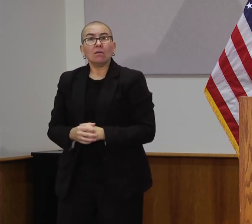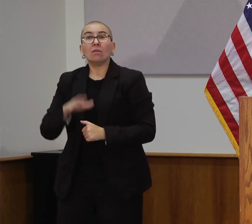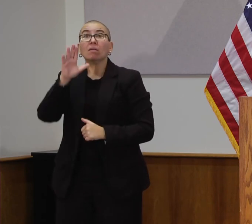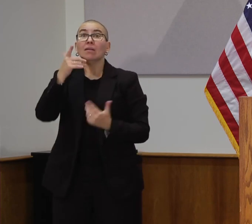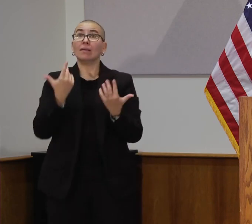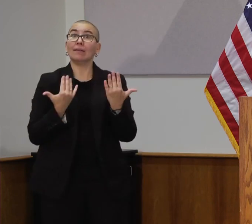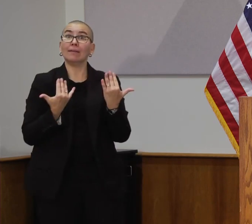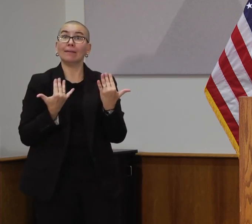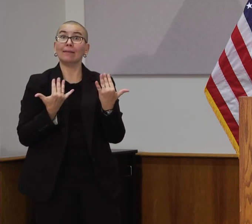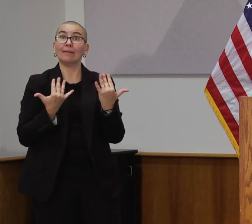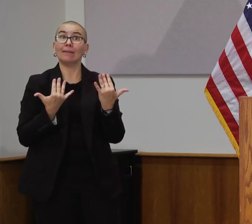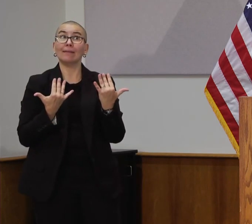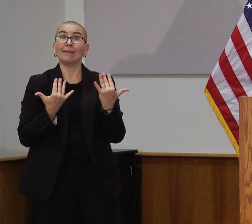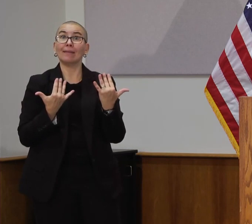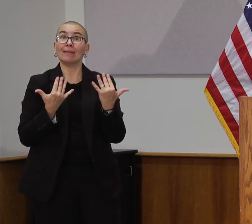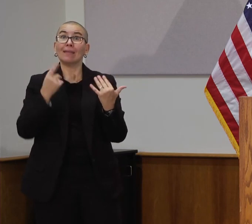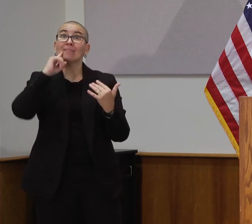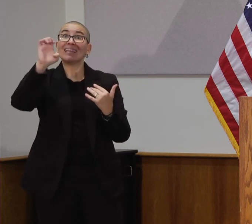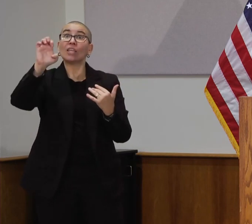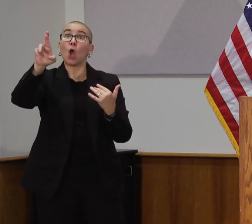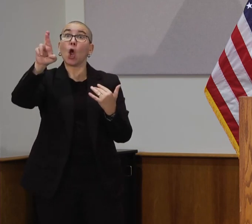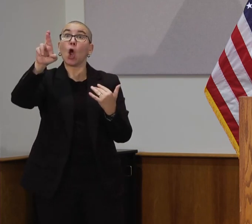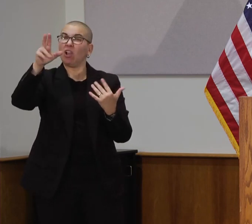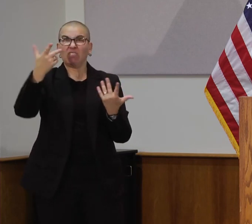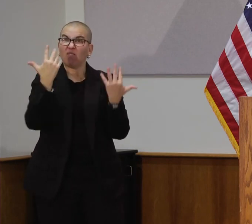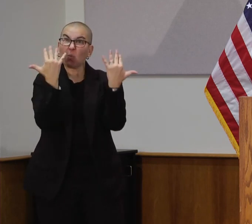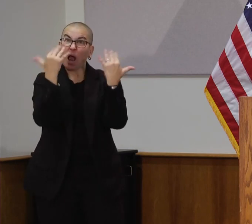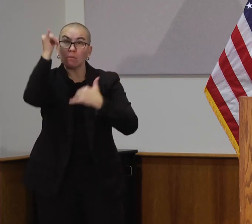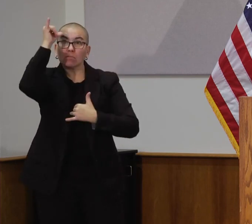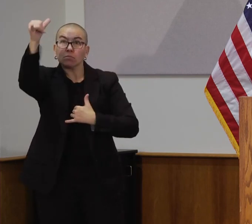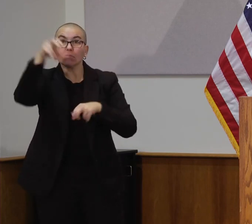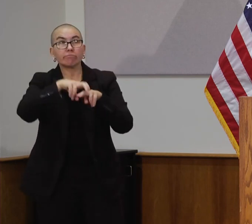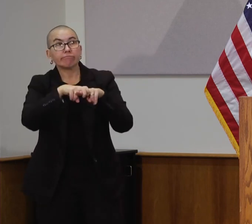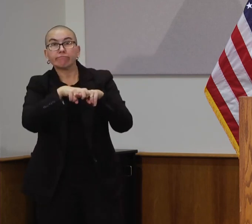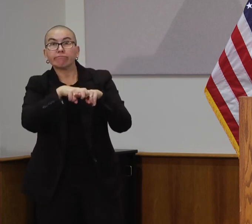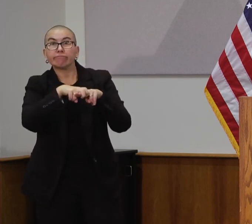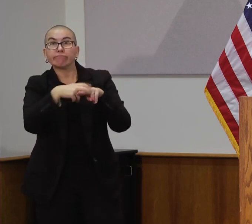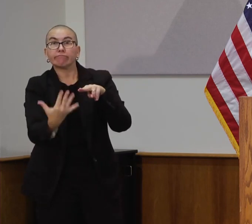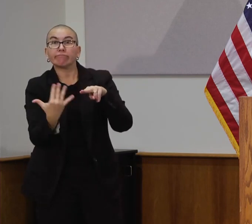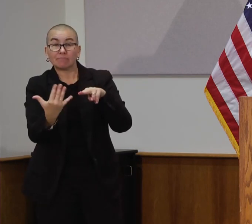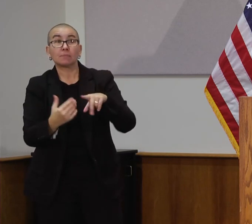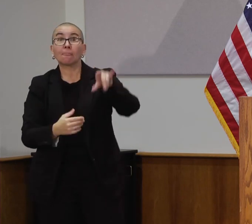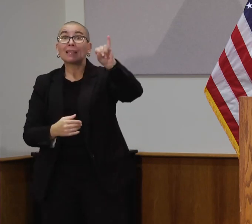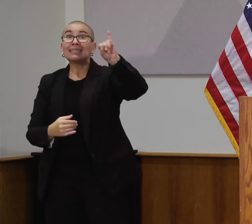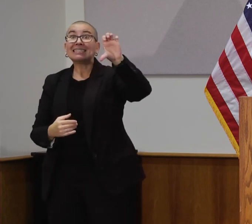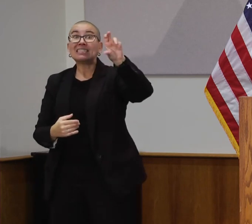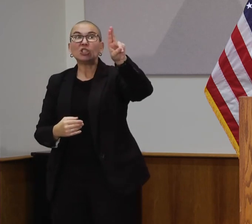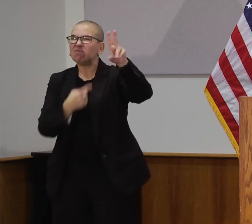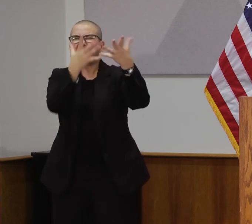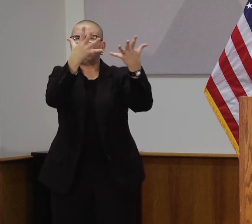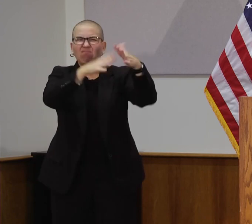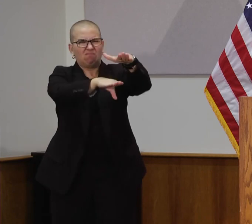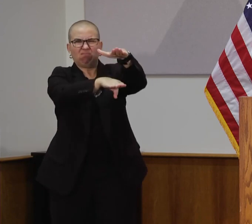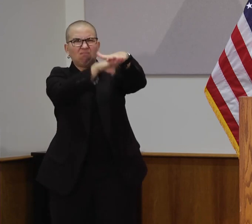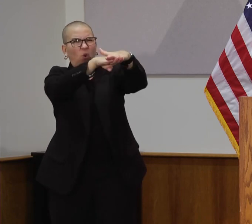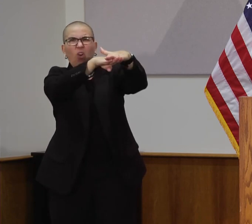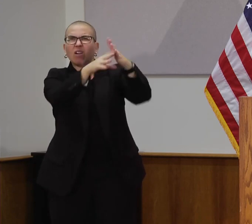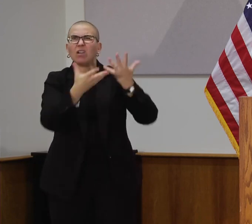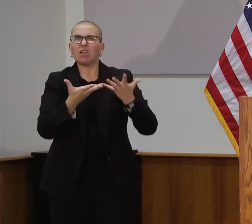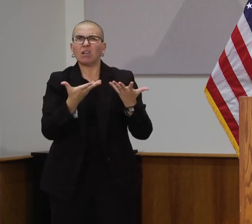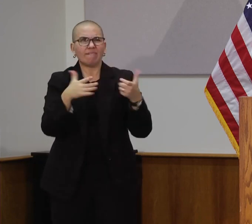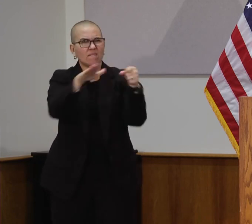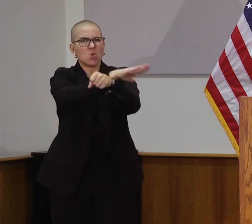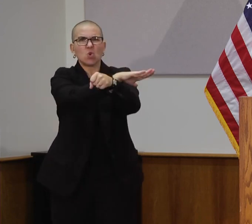our emergency departments across the Twin Cities, and our ICUs are at capacity. Patients